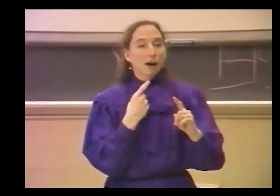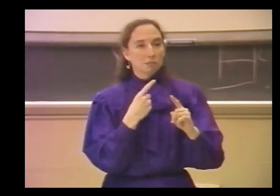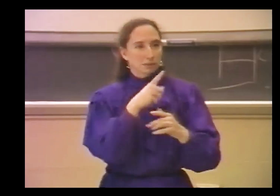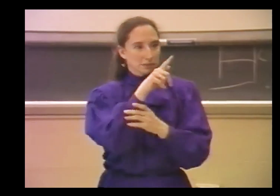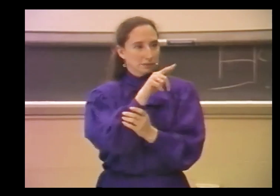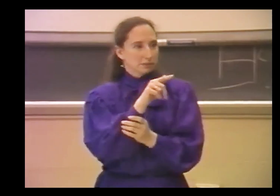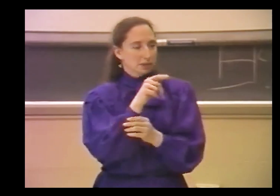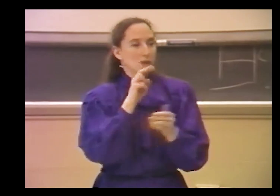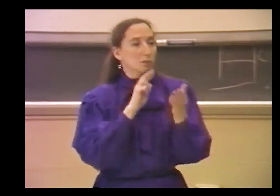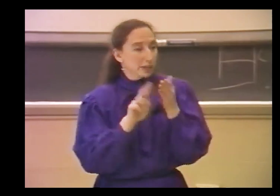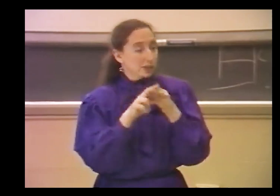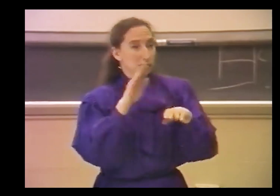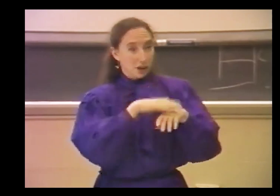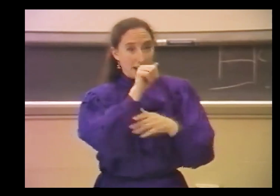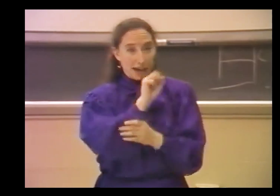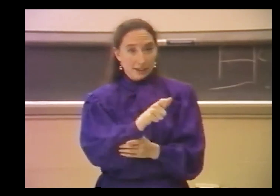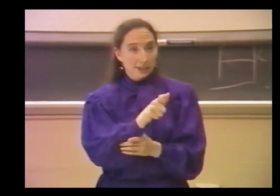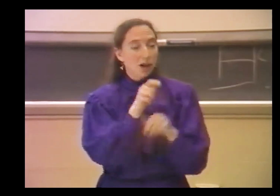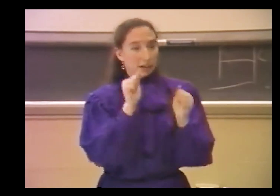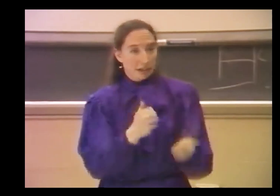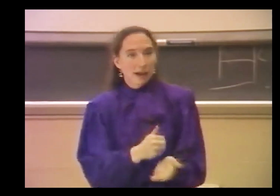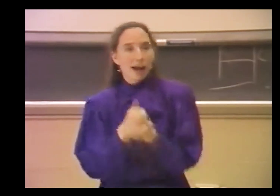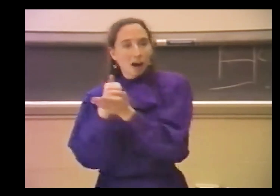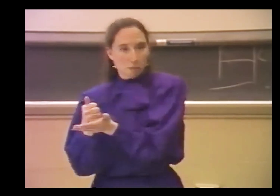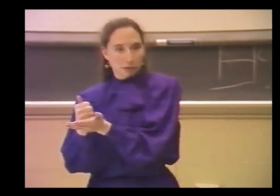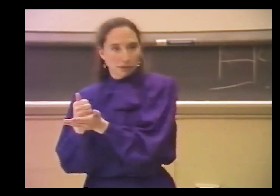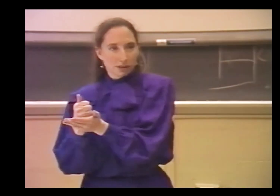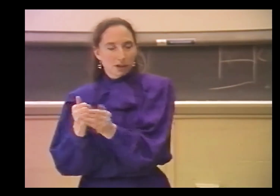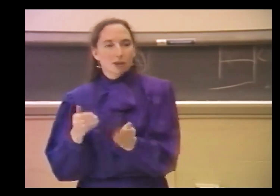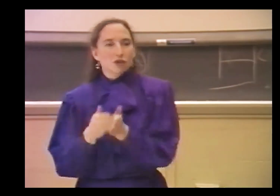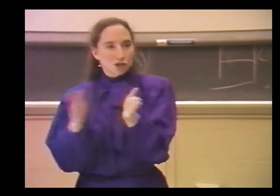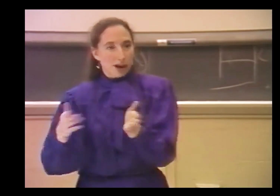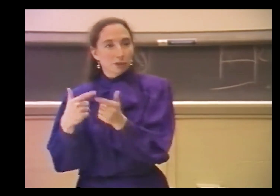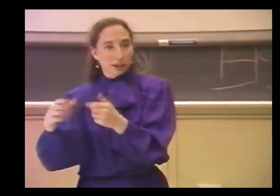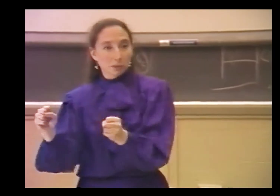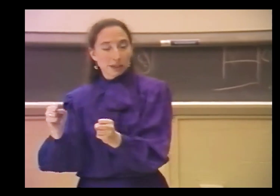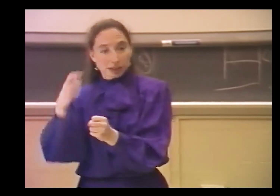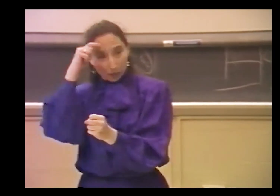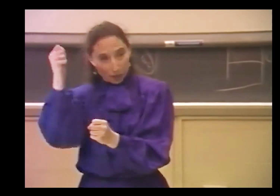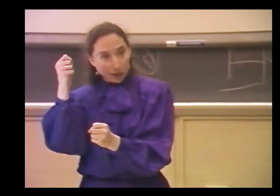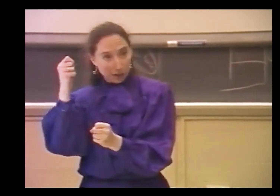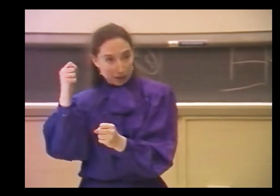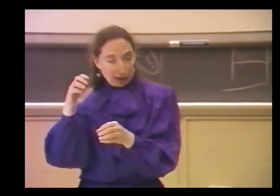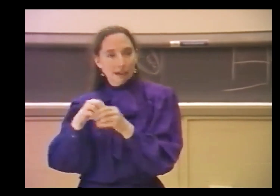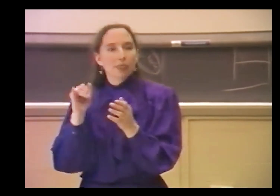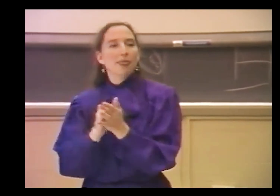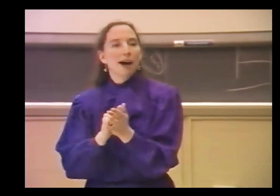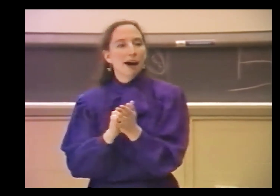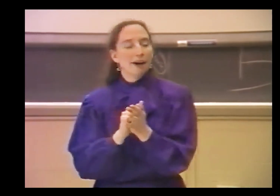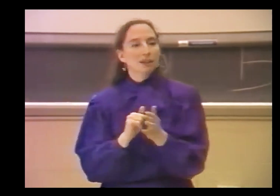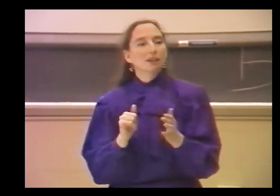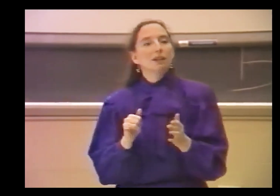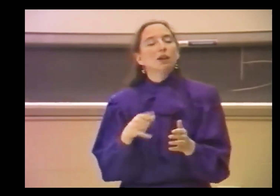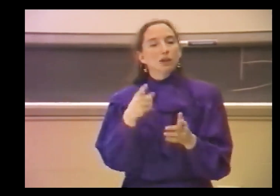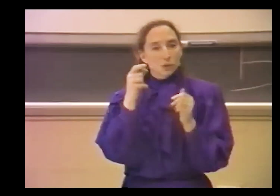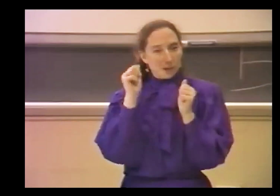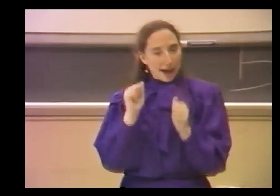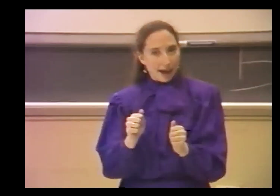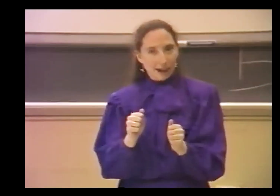from research on ASL can help general linguistic theory in that you